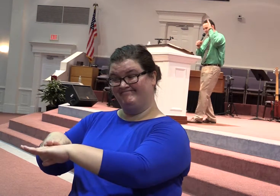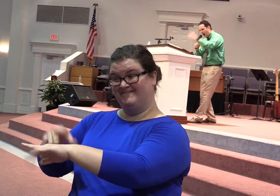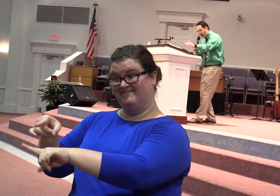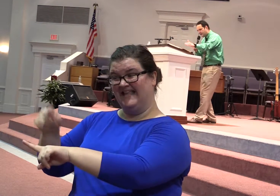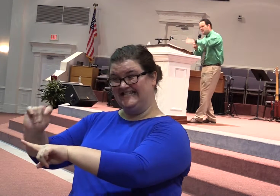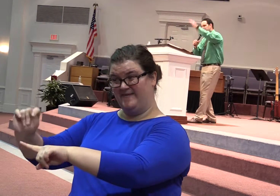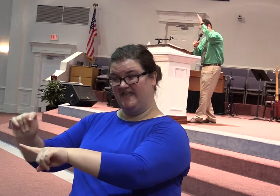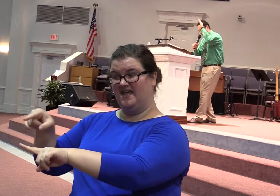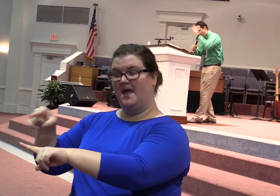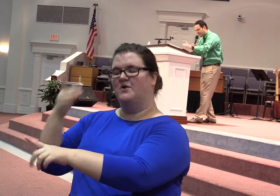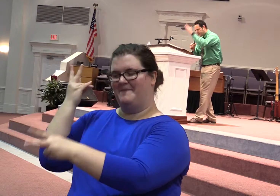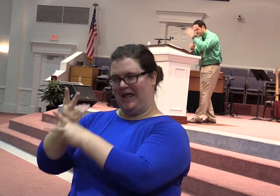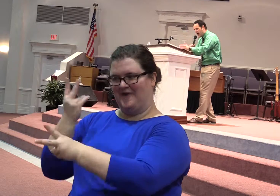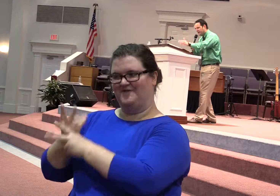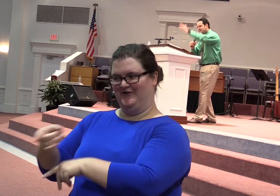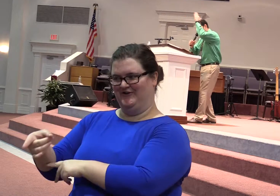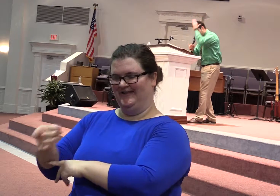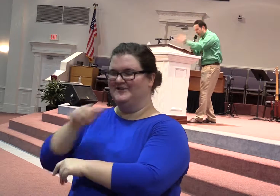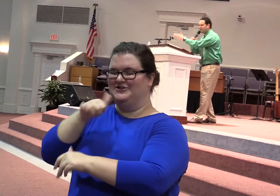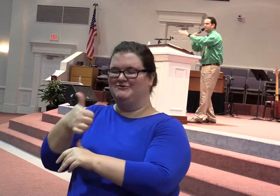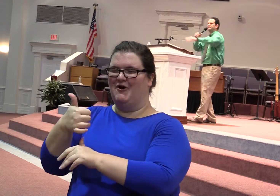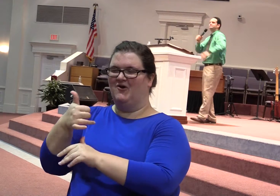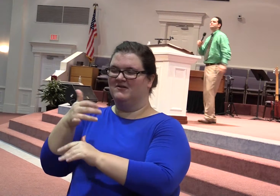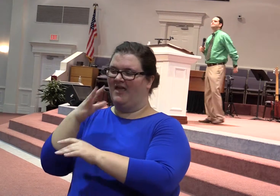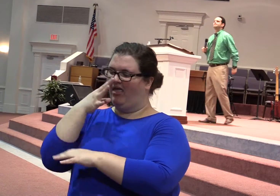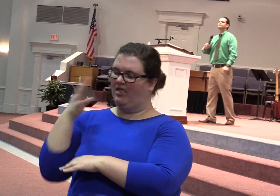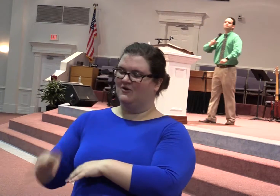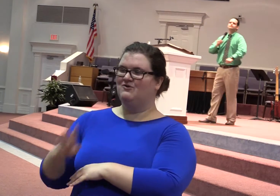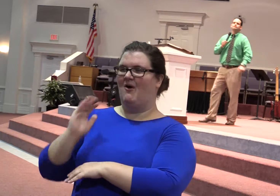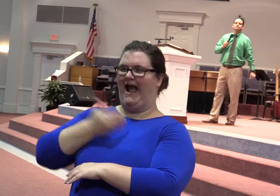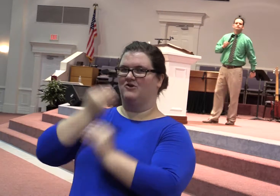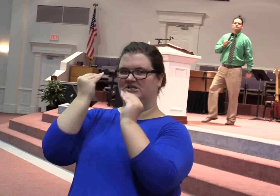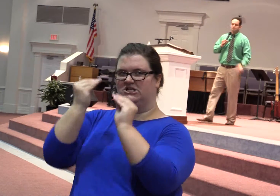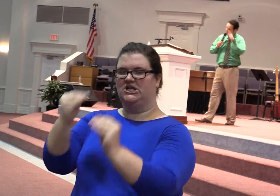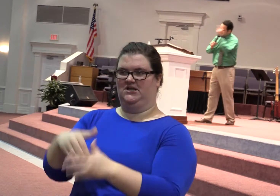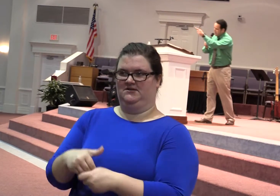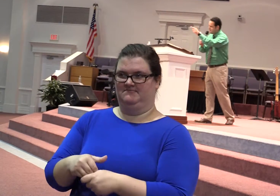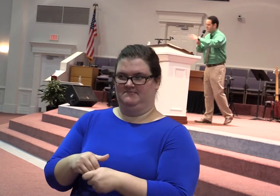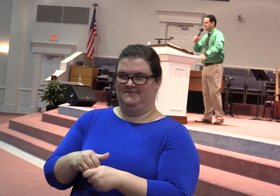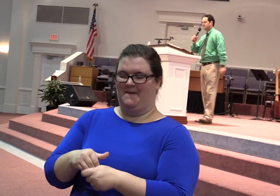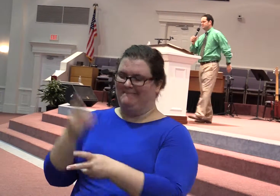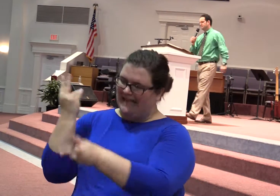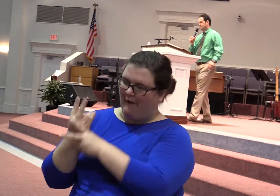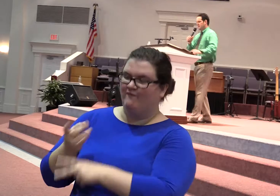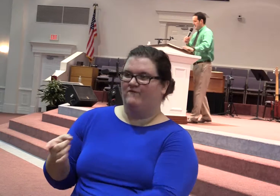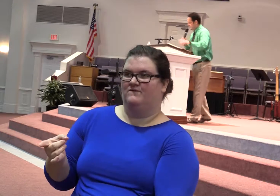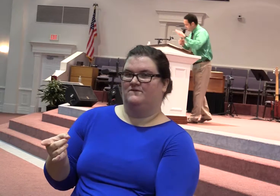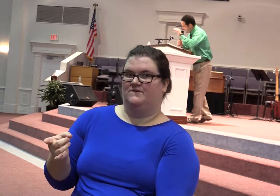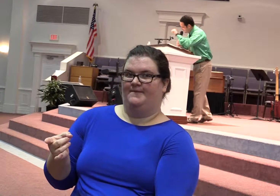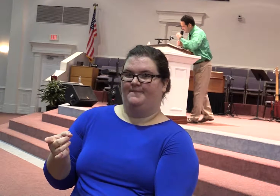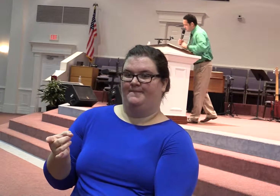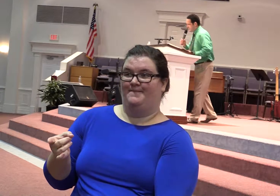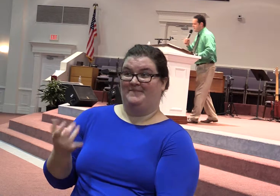you depart from the apostolic doctrine." Right. Be careful. And